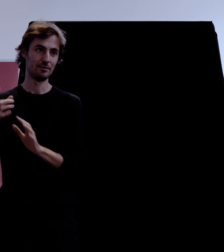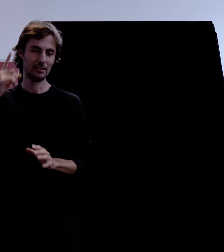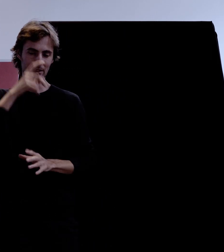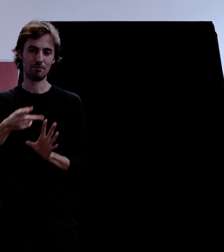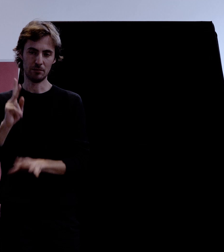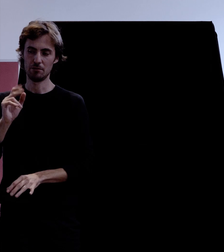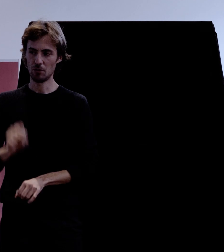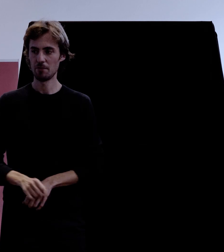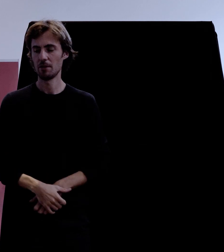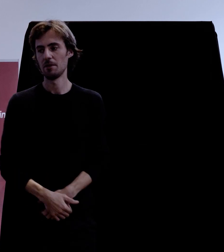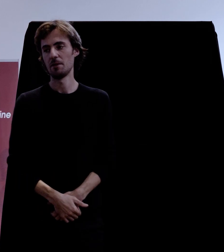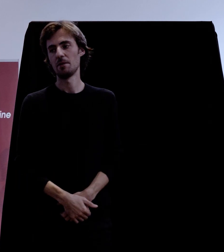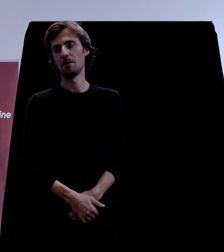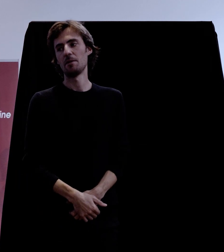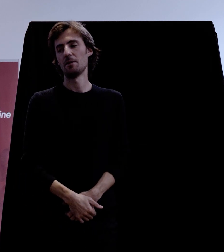So